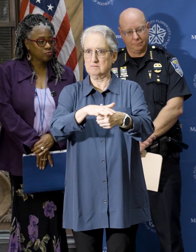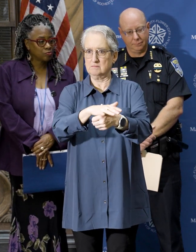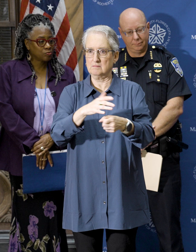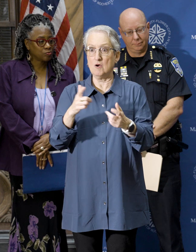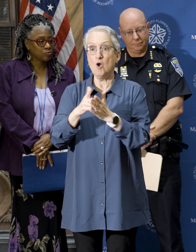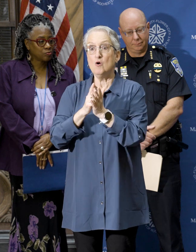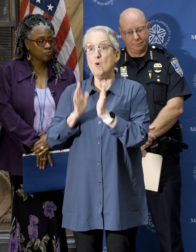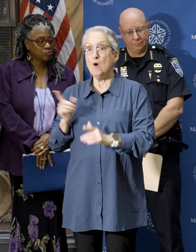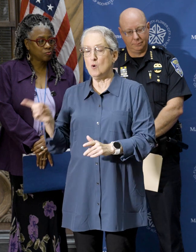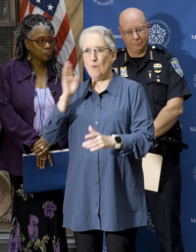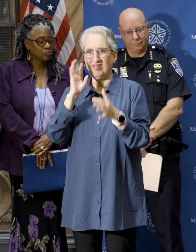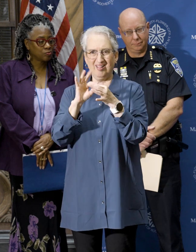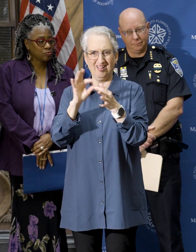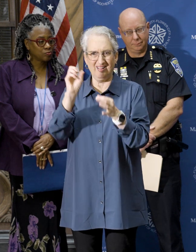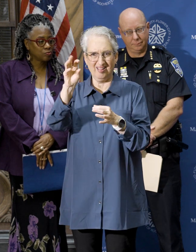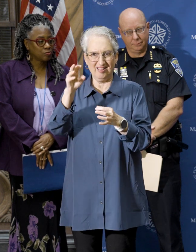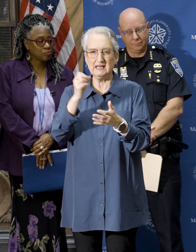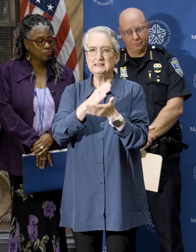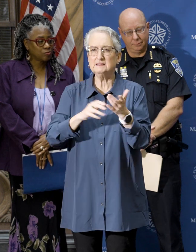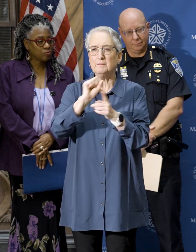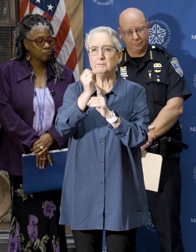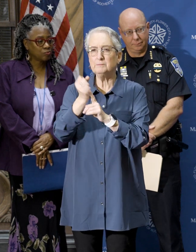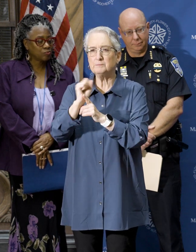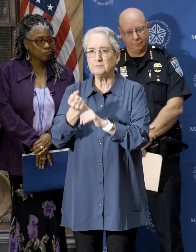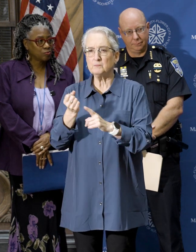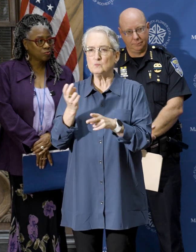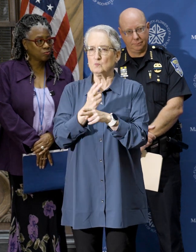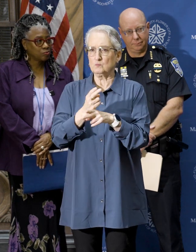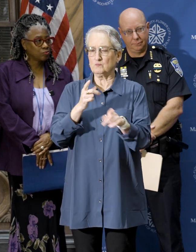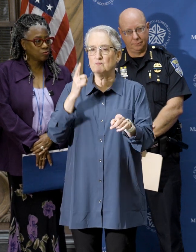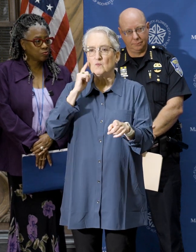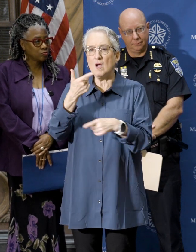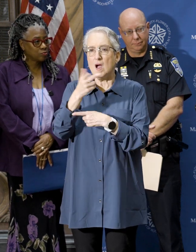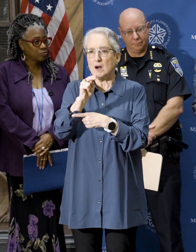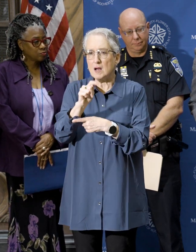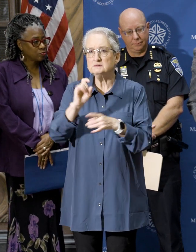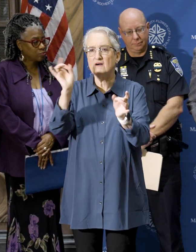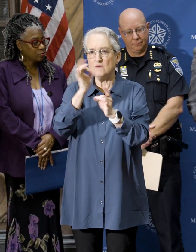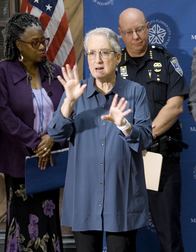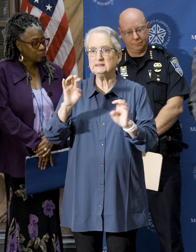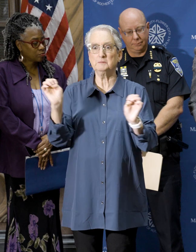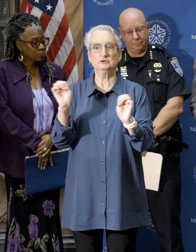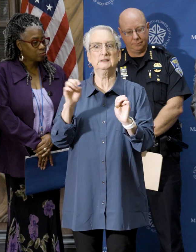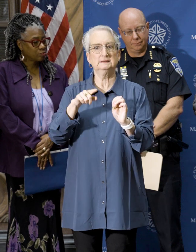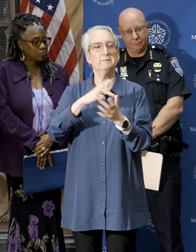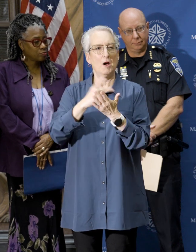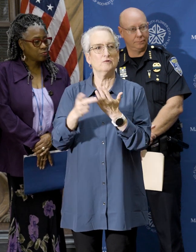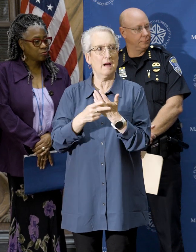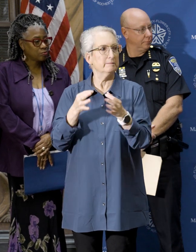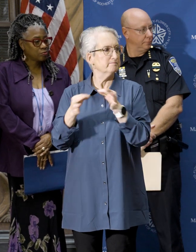violence emergency. And the chief talked about how we're going to use it this weekend, again. So, Corporation